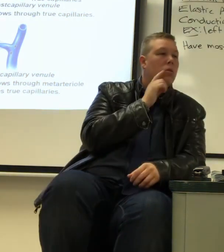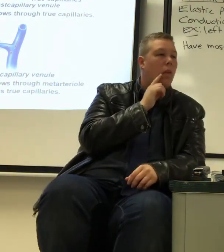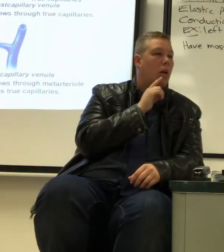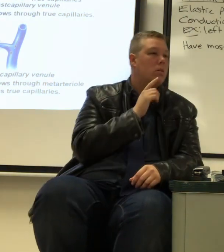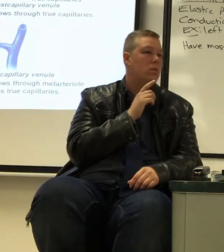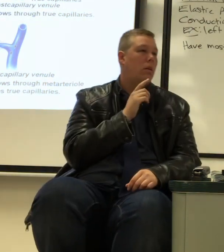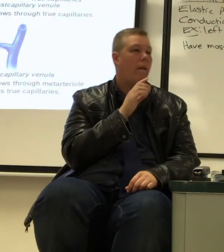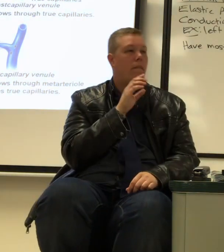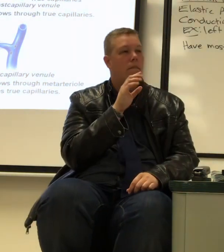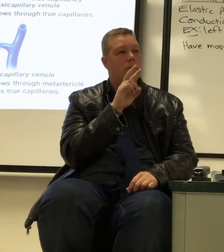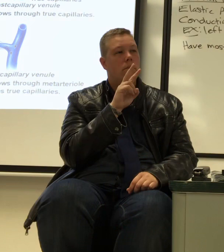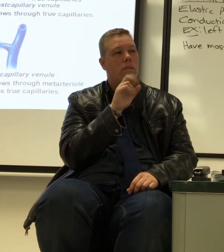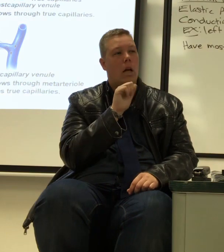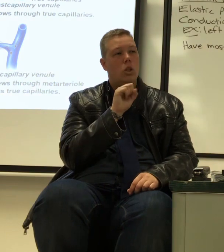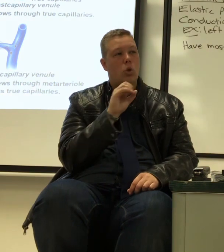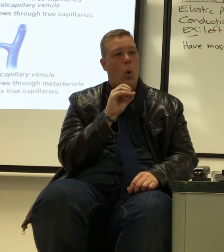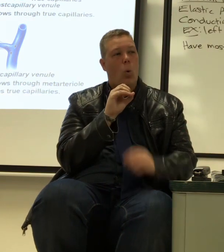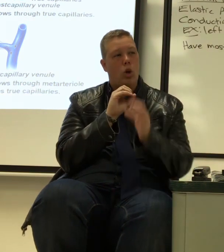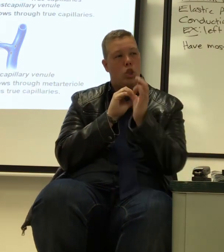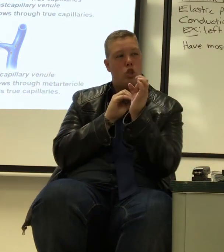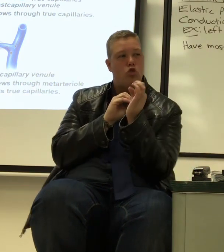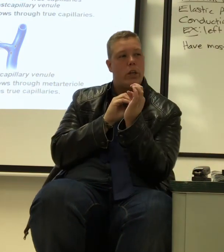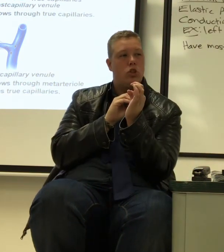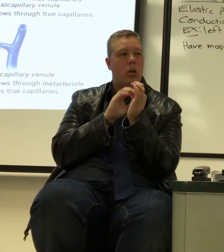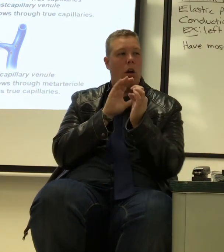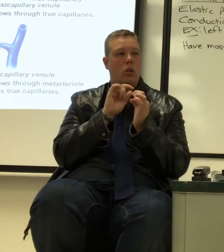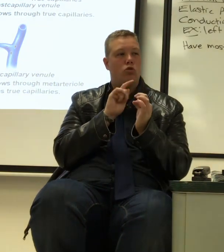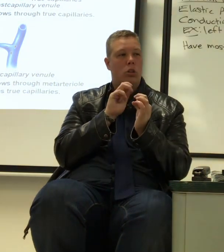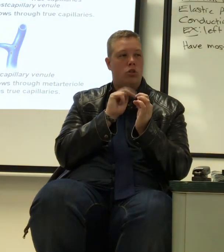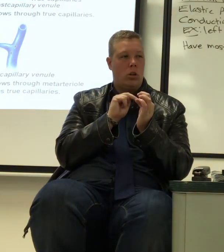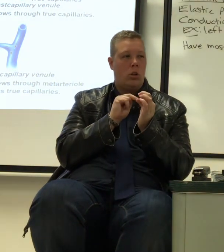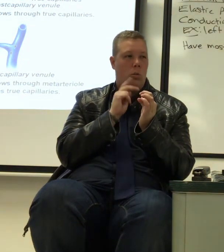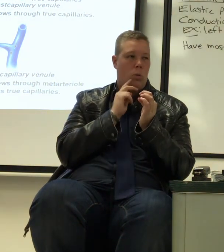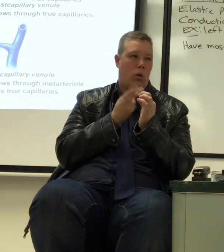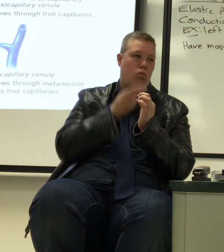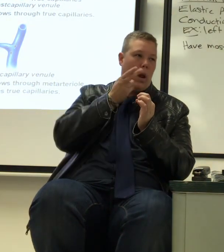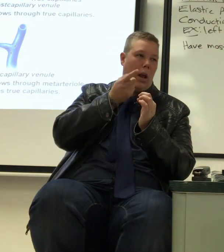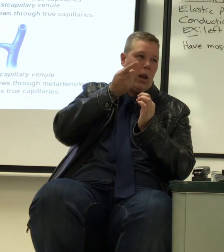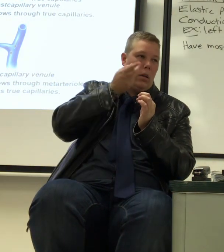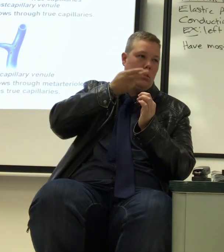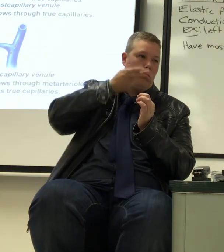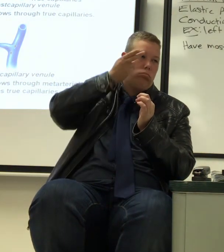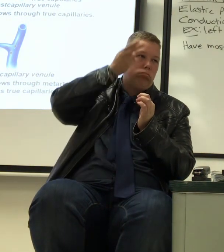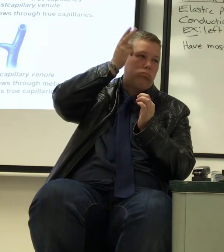BP. Okay, more on that later. I just wanted to give you a quick